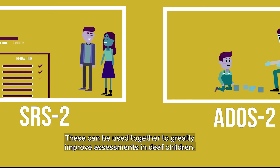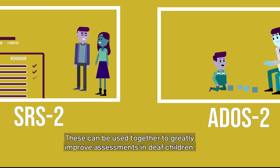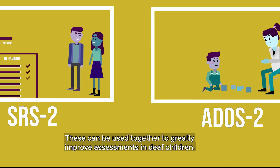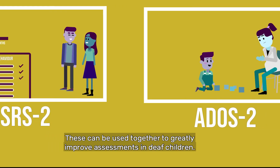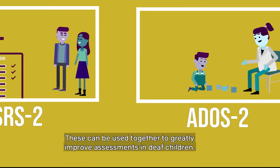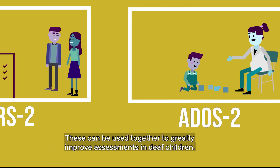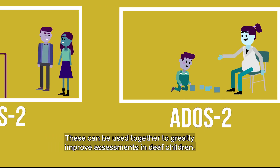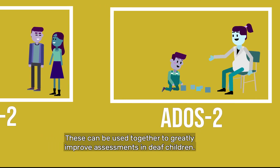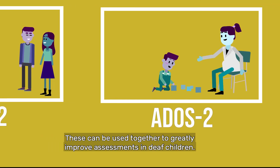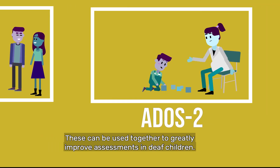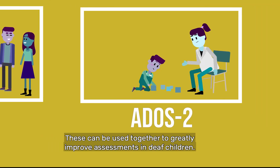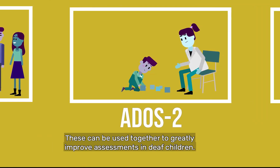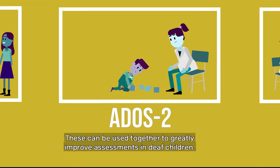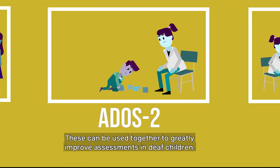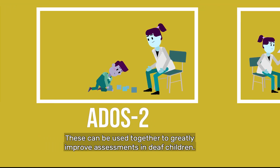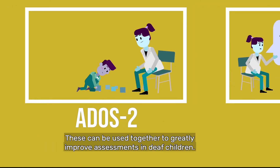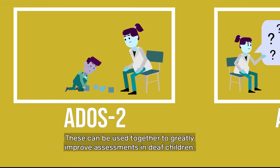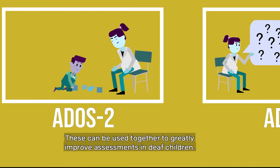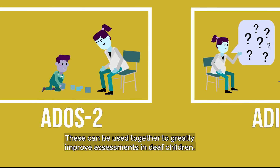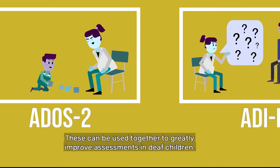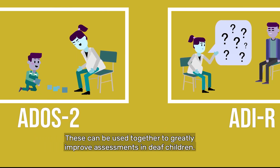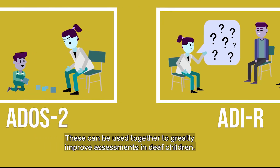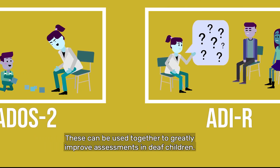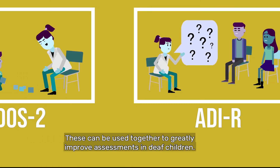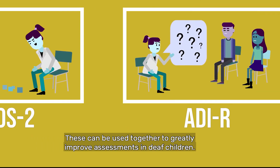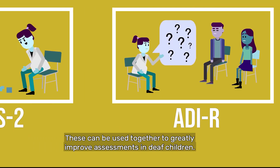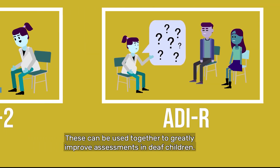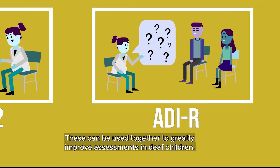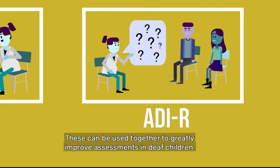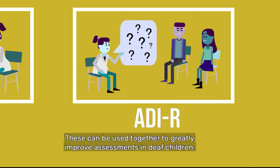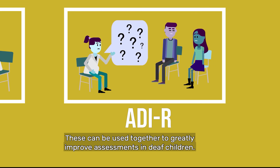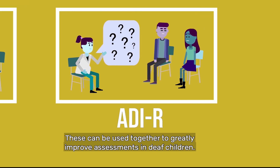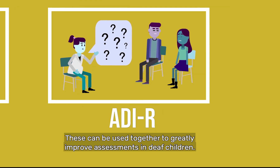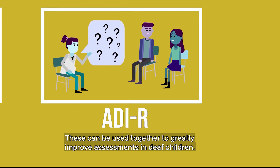These can be used together to greatly improve assessments in deaf children.